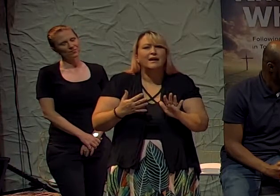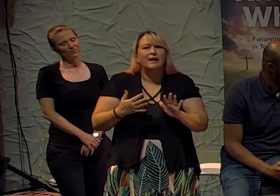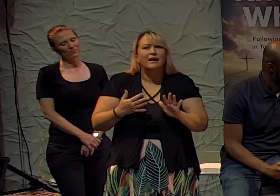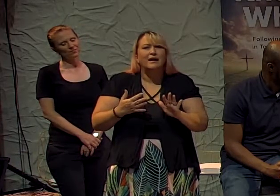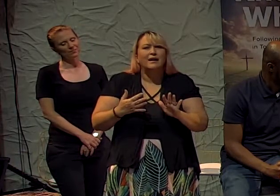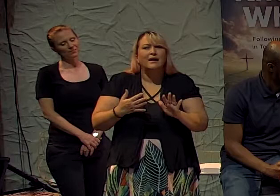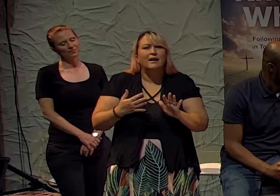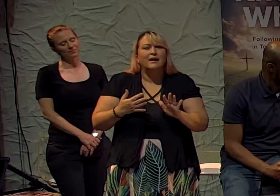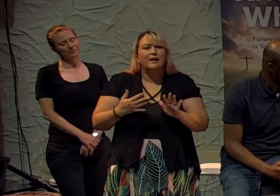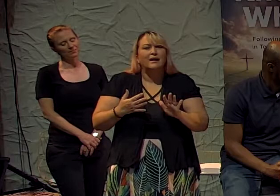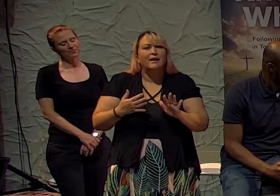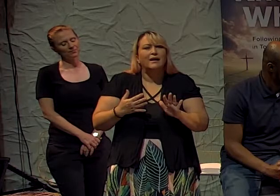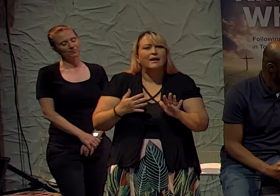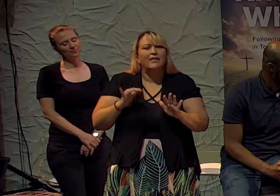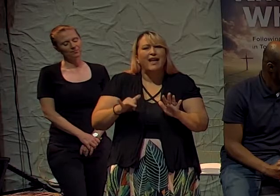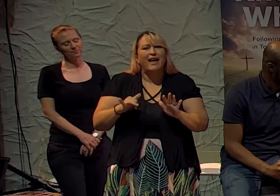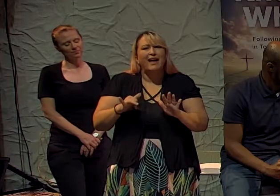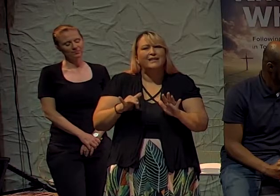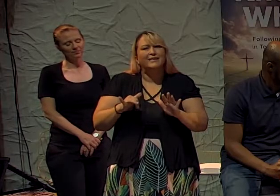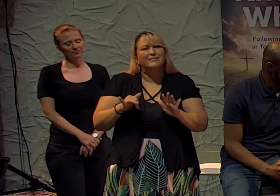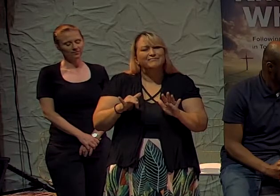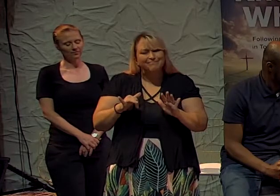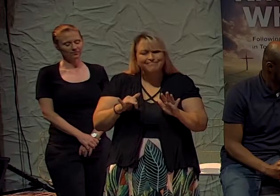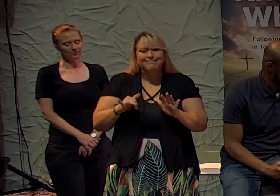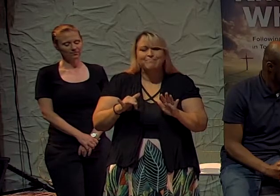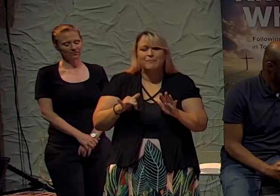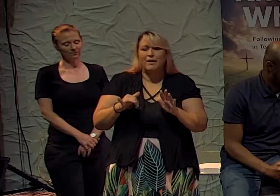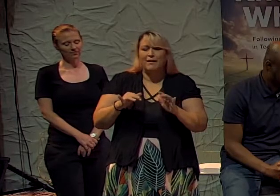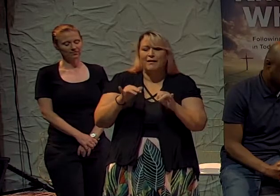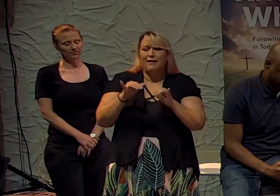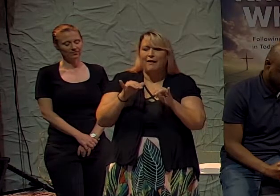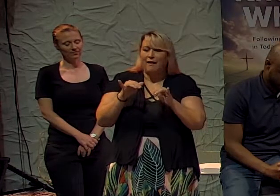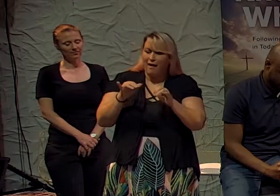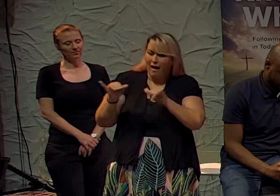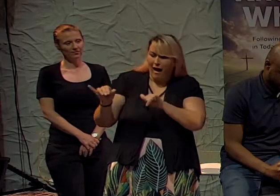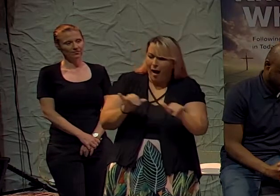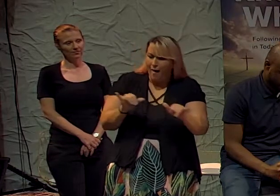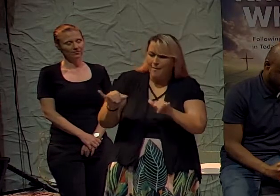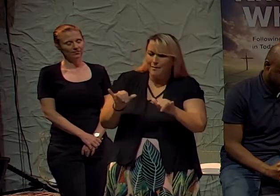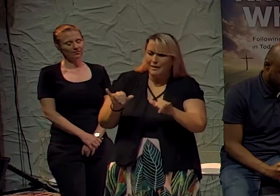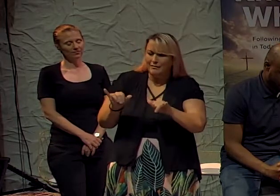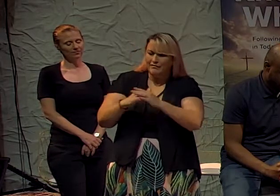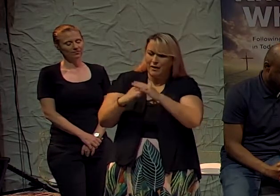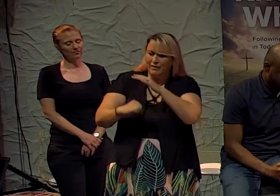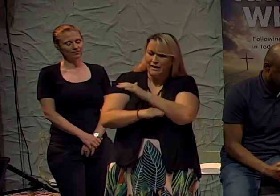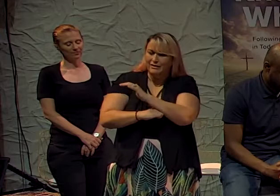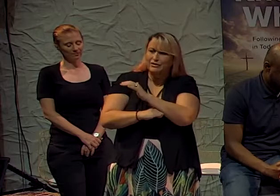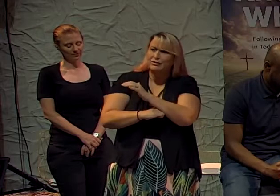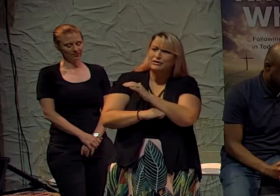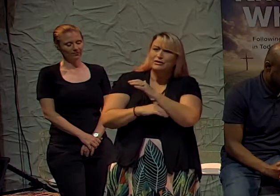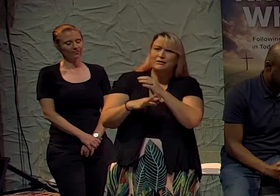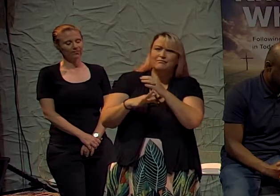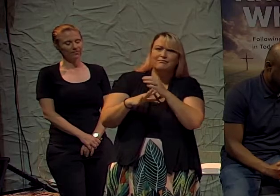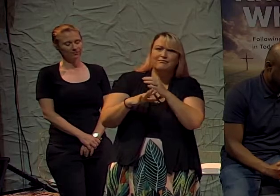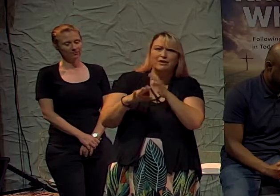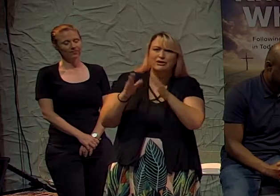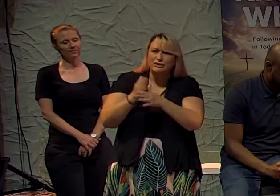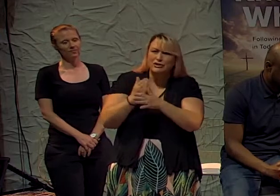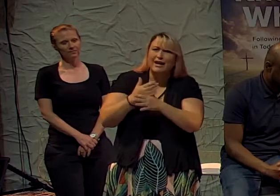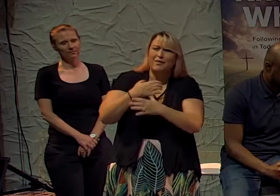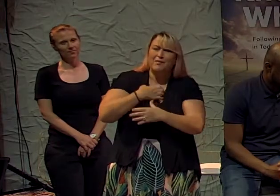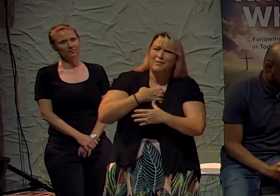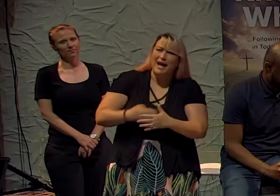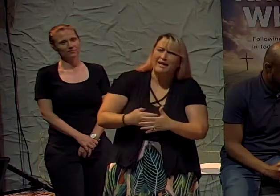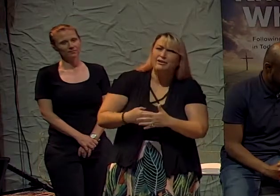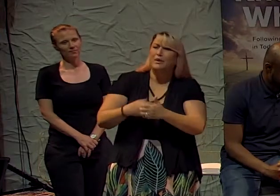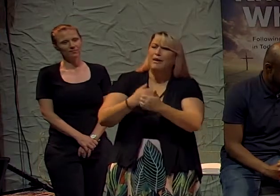having that common ground is of God, but it's of having shared passions. We